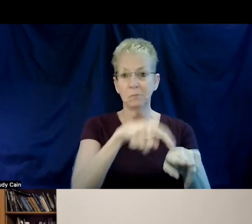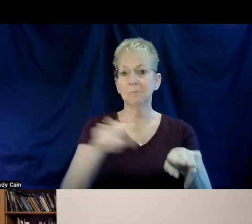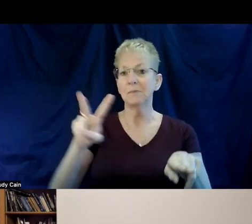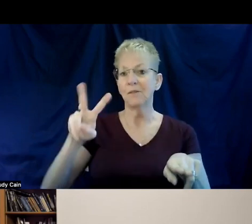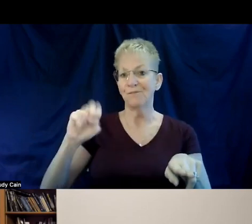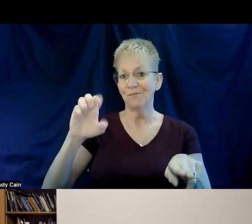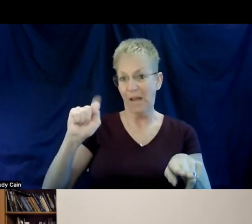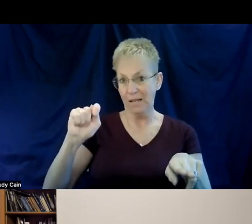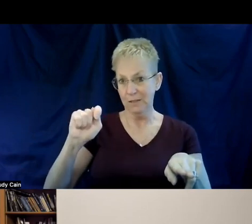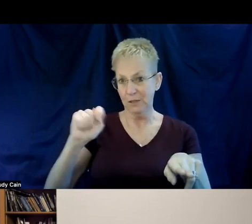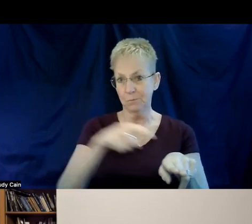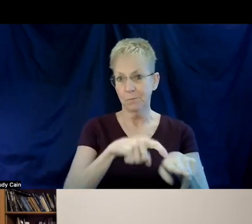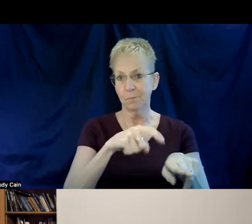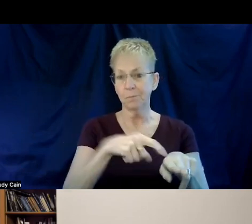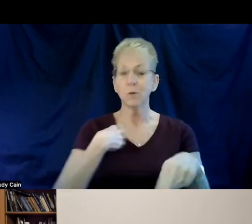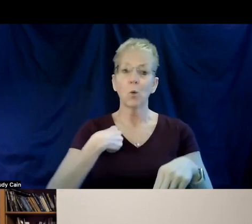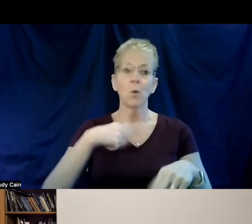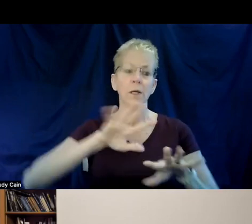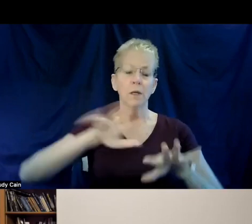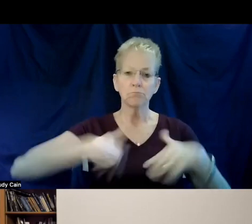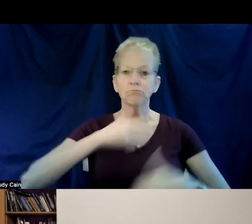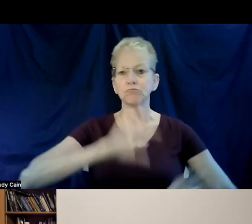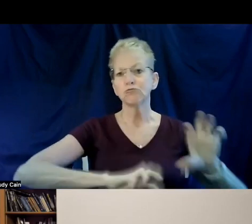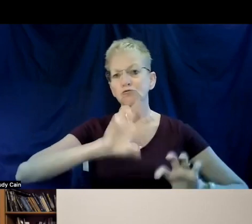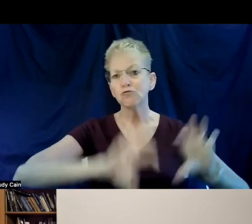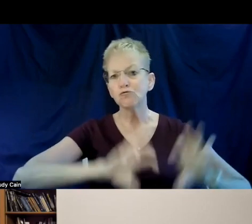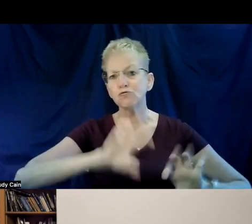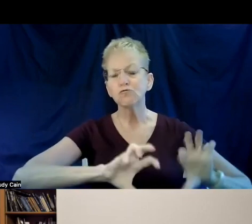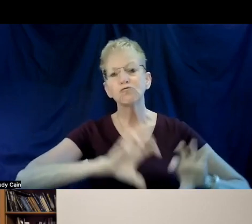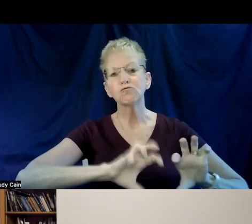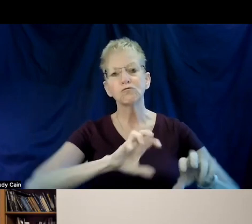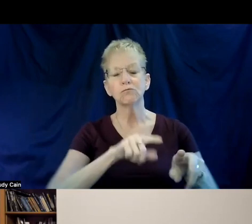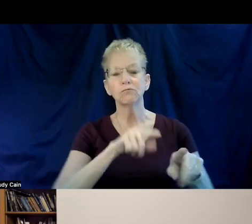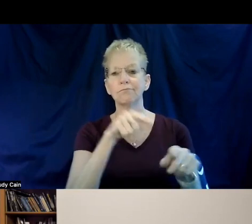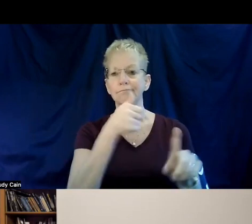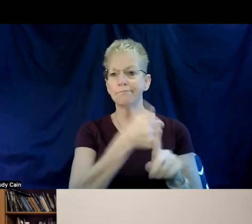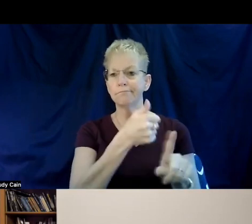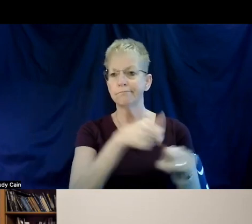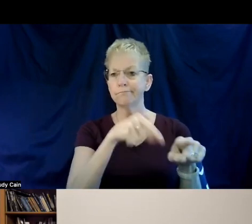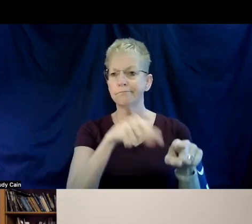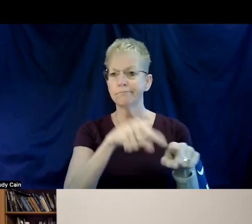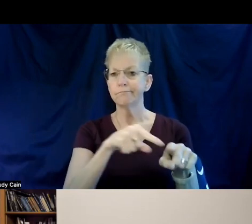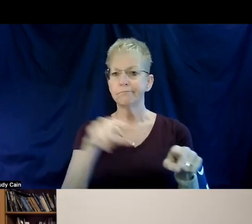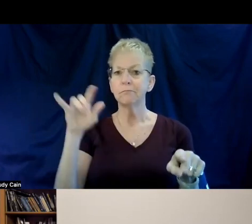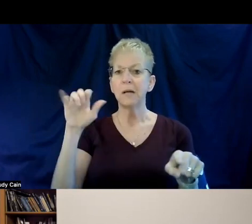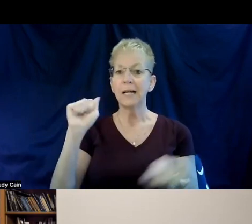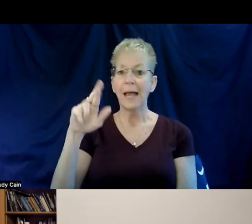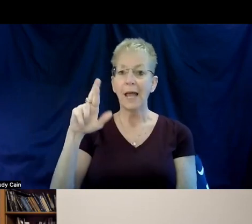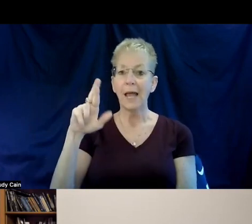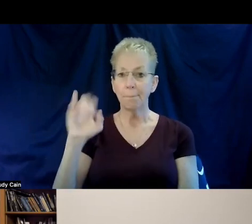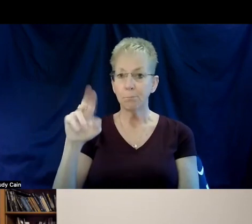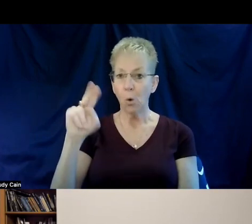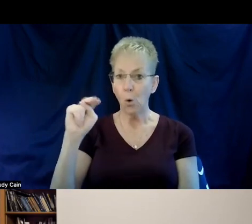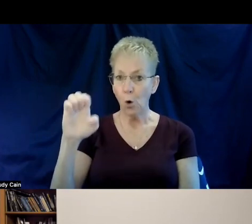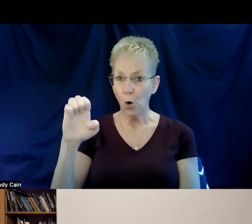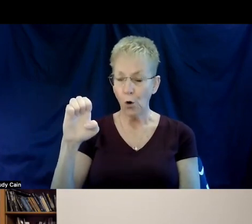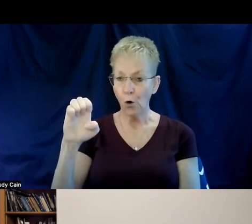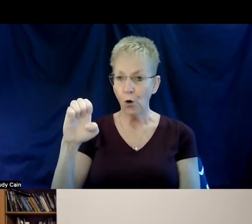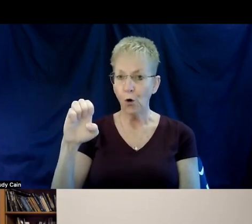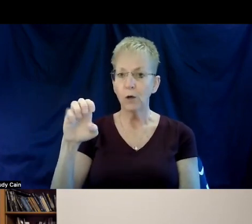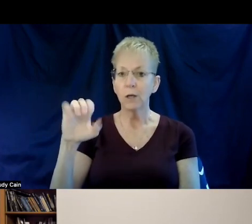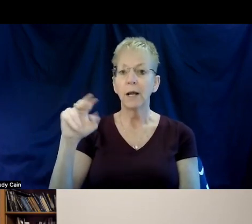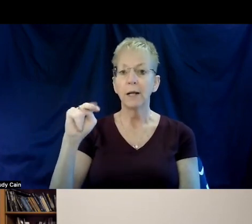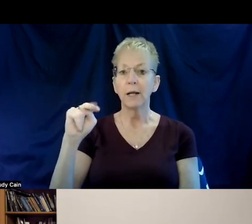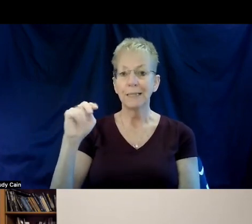veteran, and we all started talking. And he had been with the airborne in the Normandy invasion